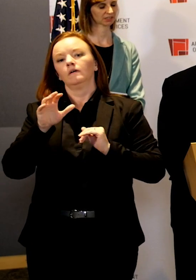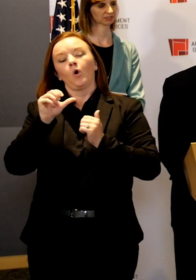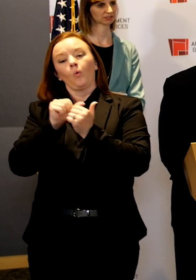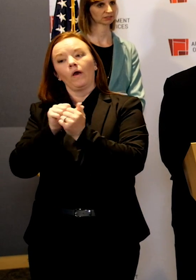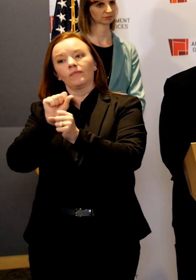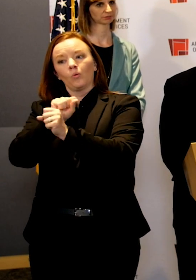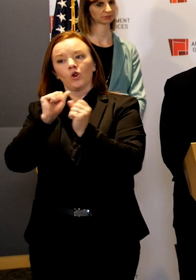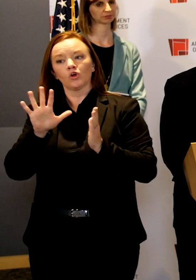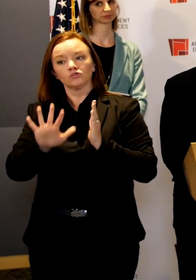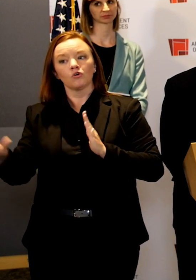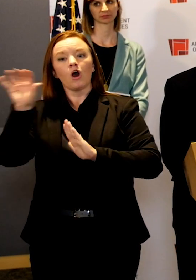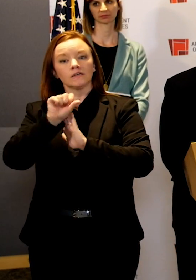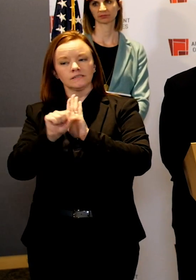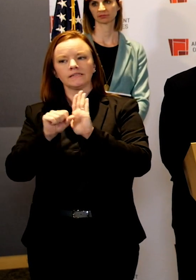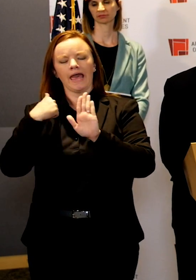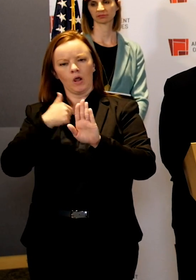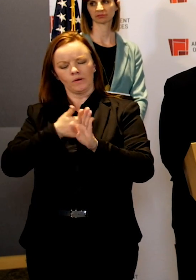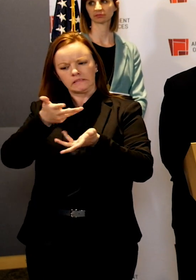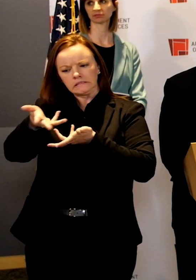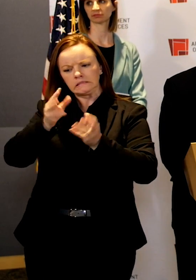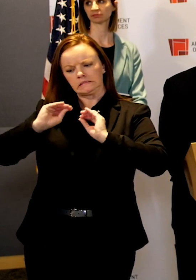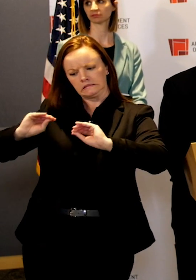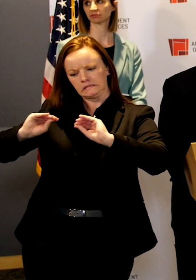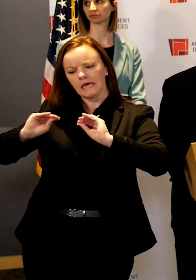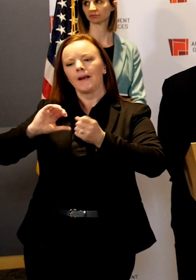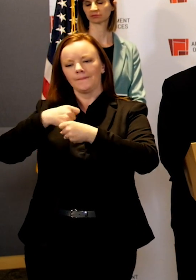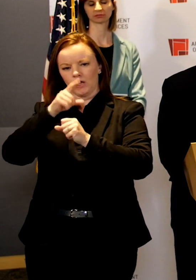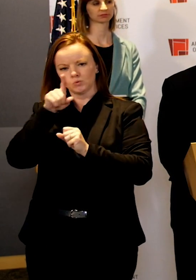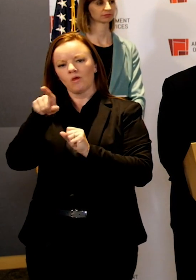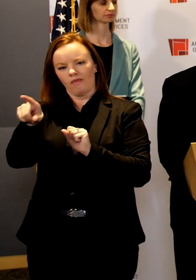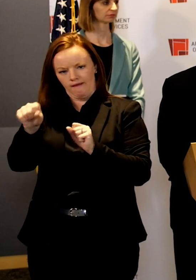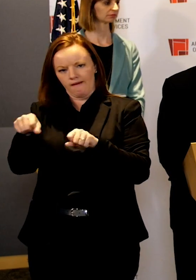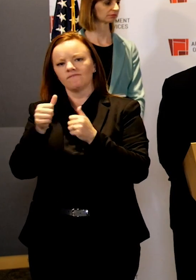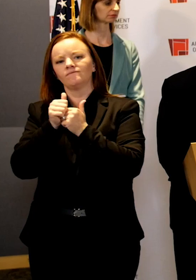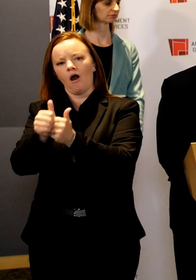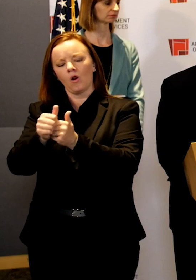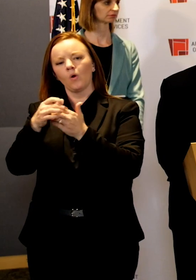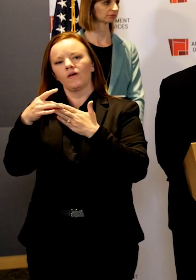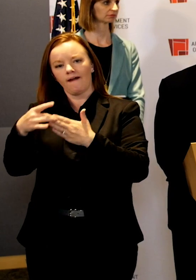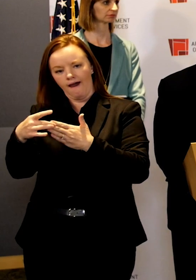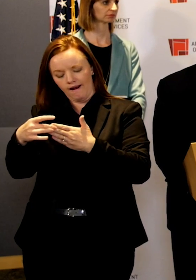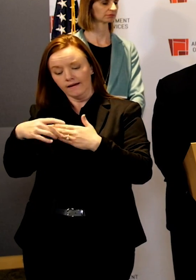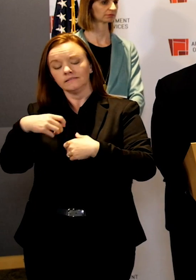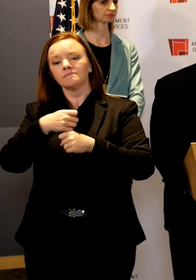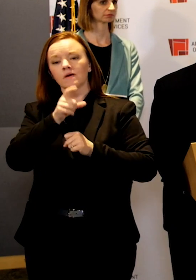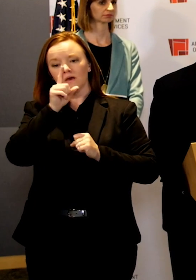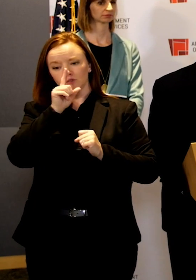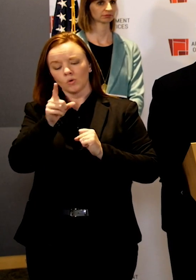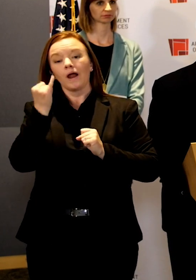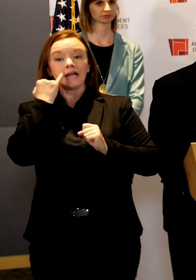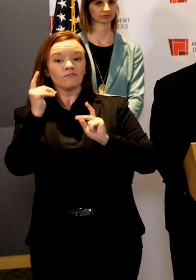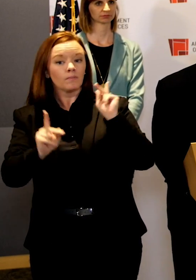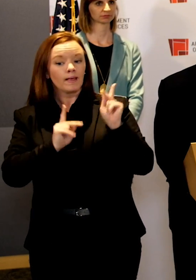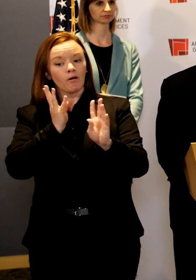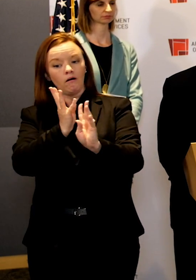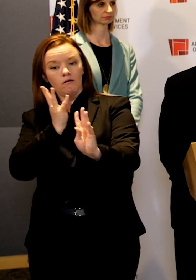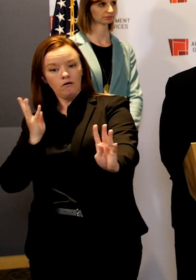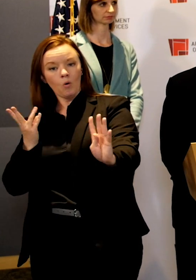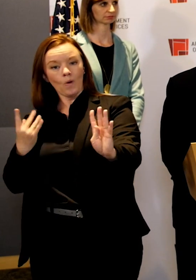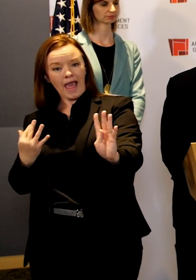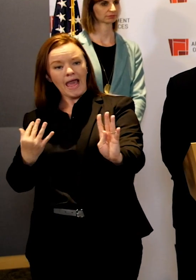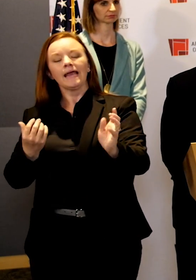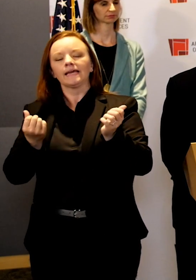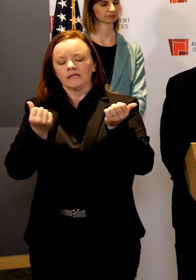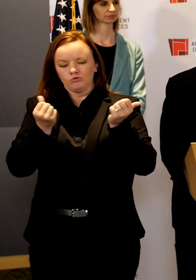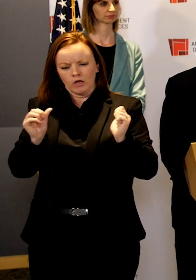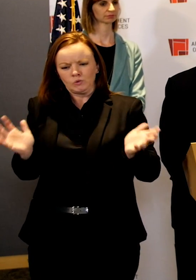state to make sure that they have what they need to implement the guidelines, and that they are going to work with if there's people in line, to